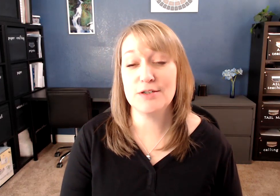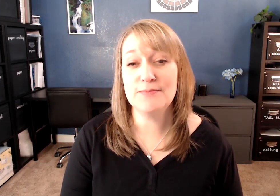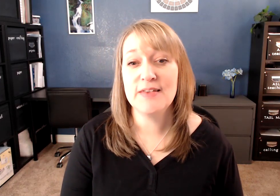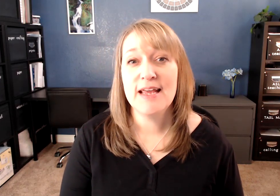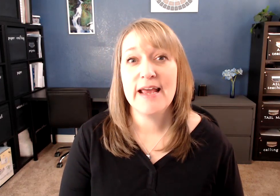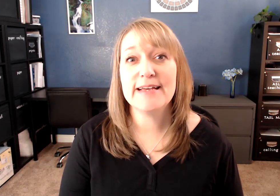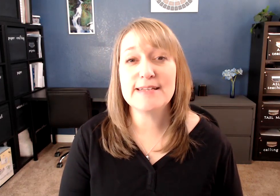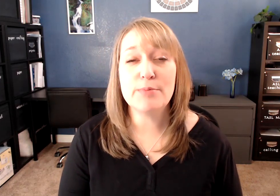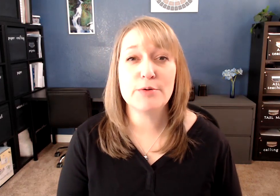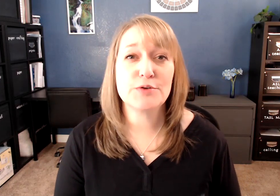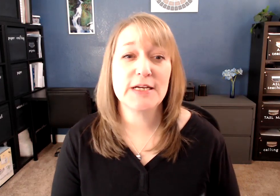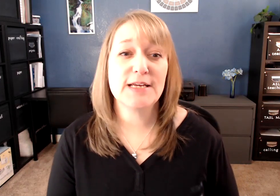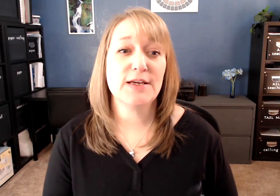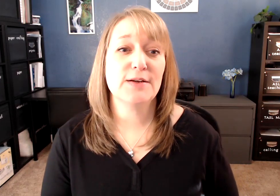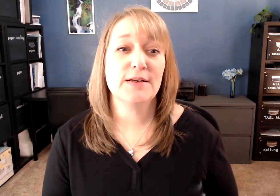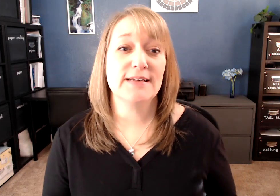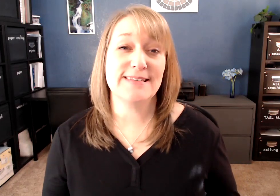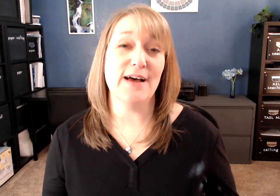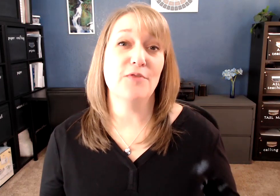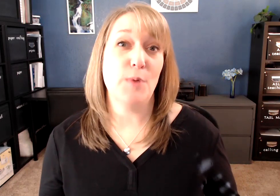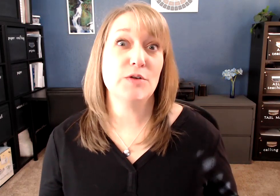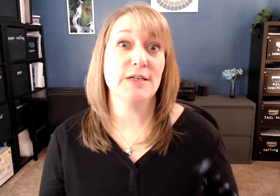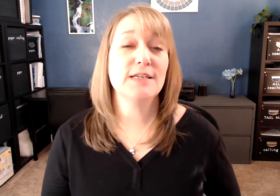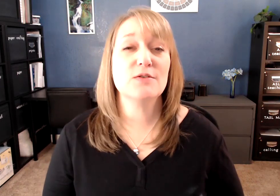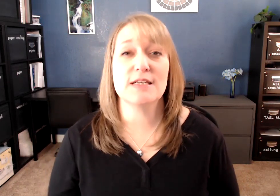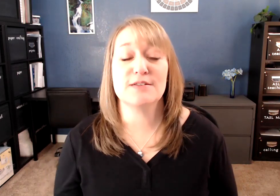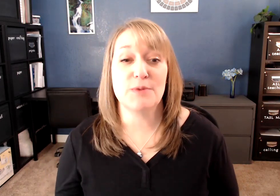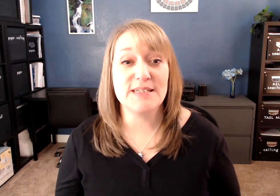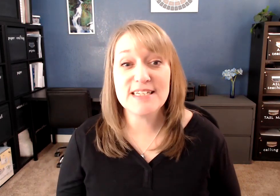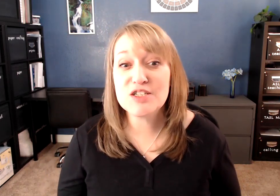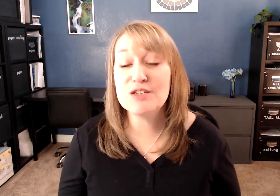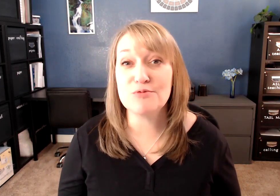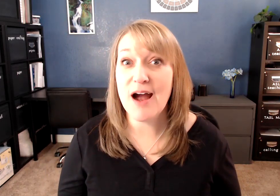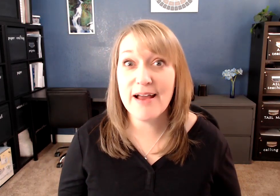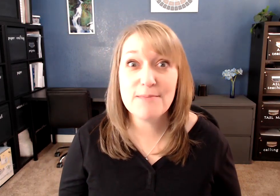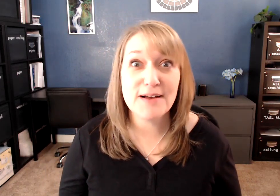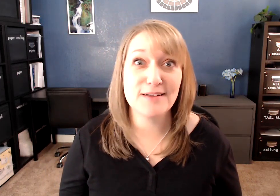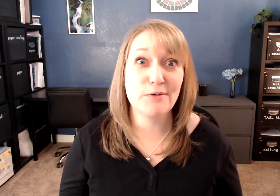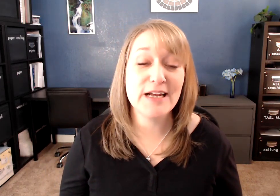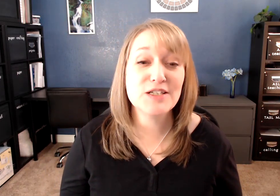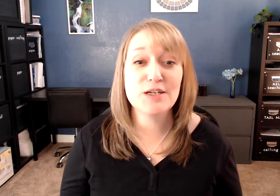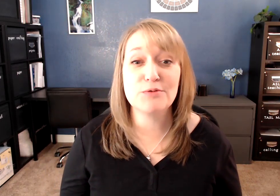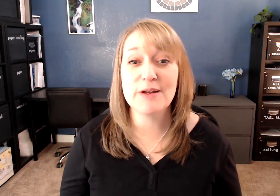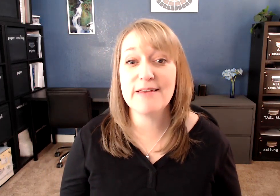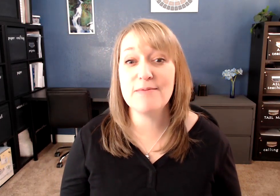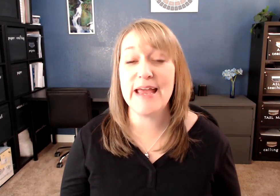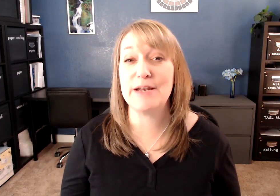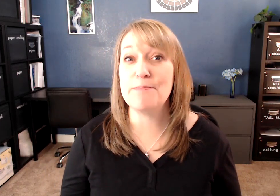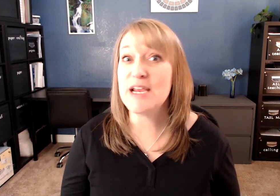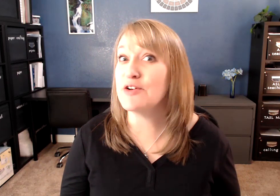literature. ASL poetry itself, poetry, uses repetition, rhyme, alliteration, rhythm, and